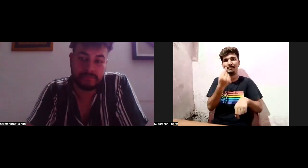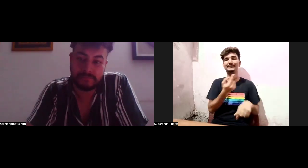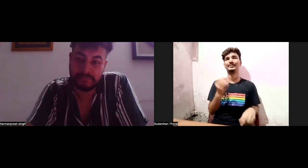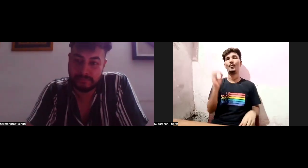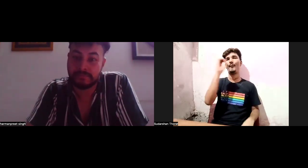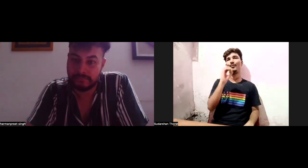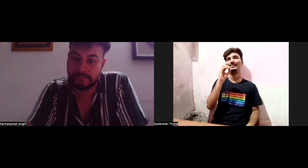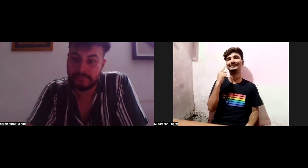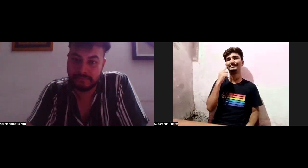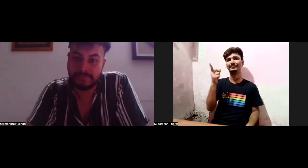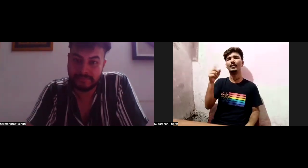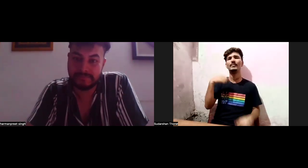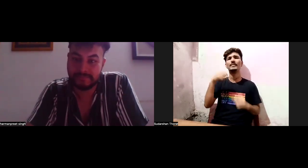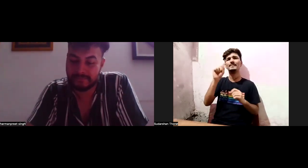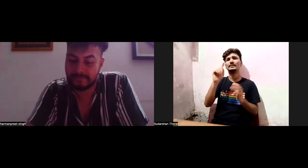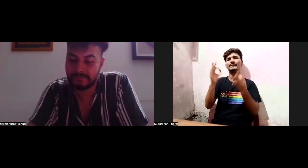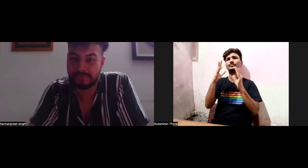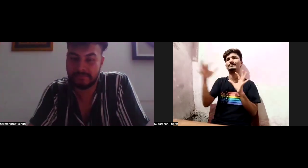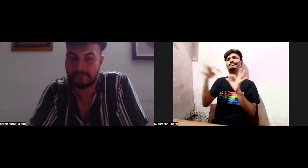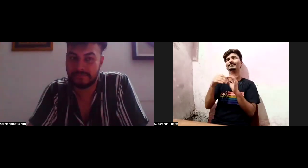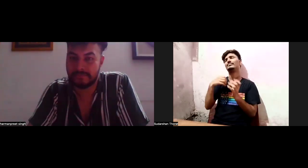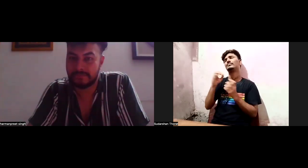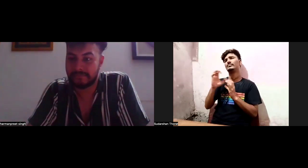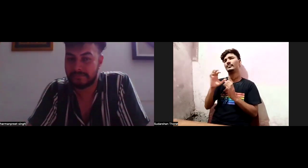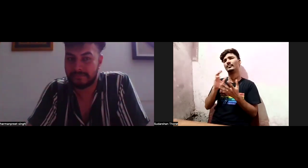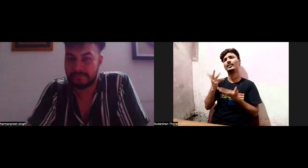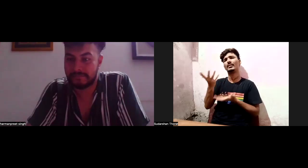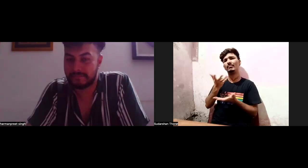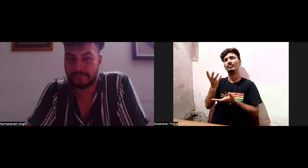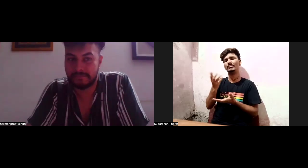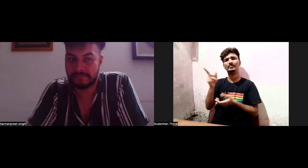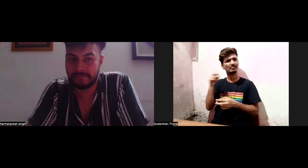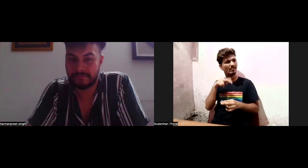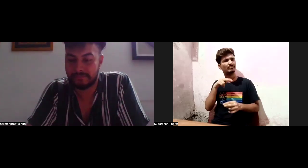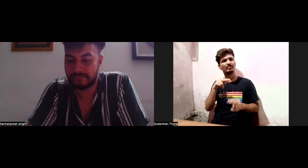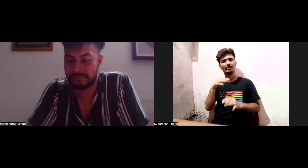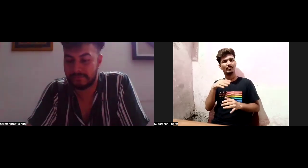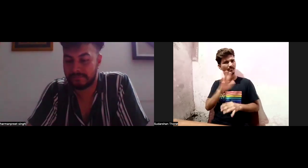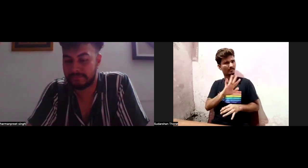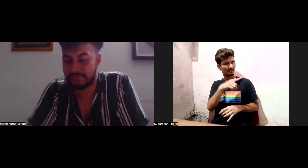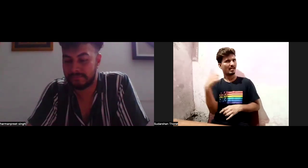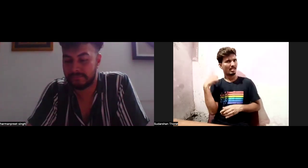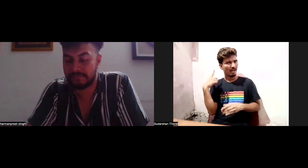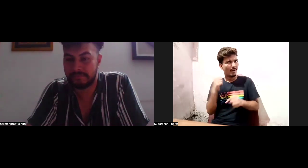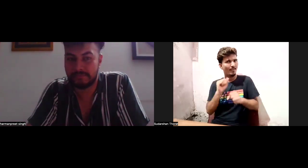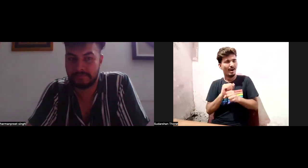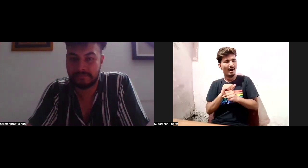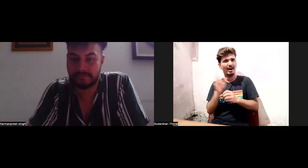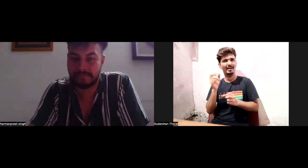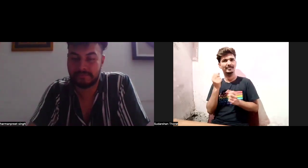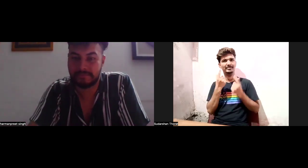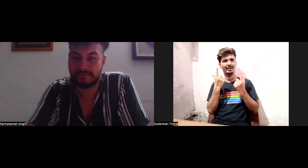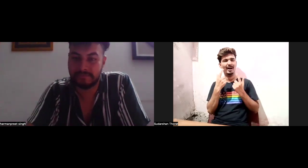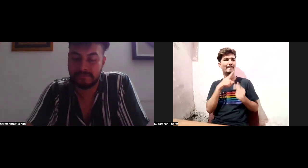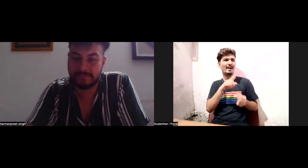that I have been trained in within the hearing community. So earlier, I've been trying to